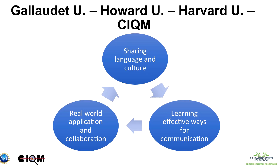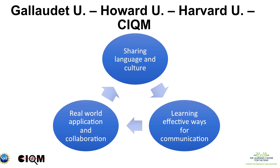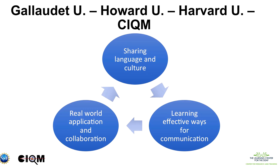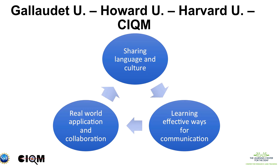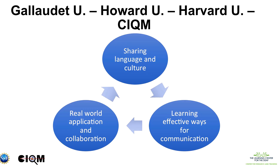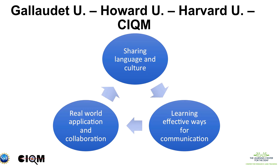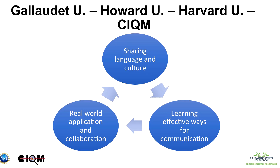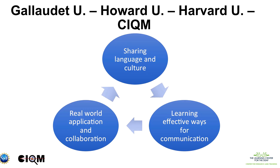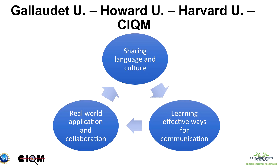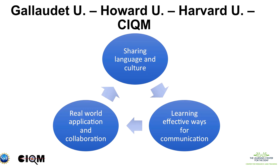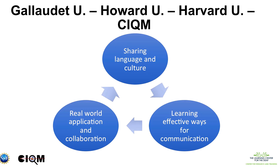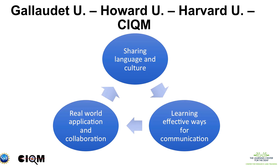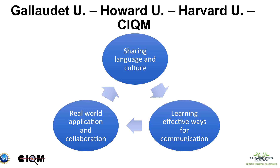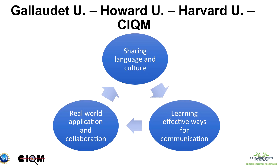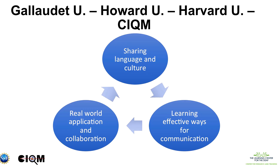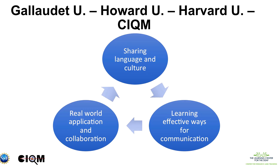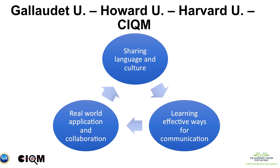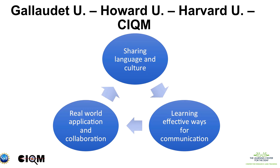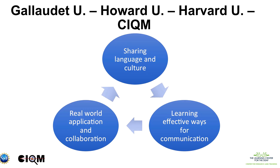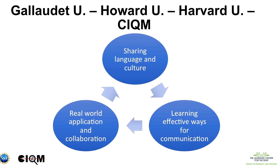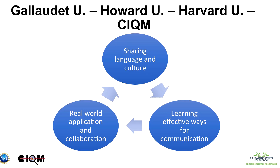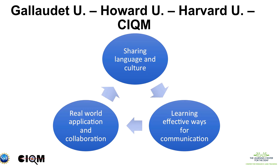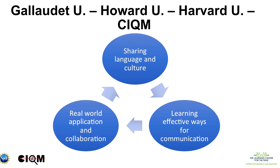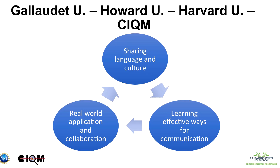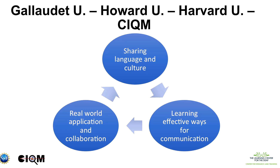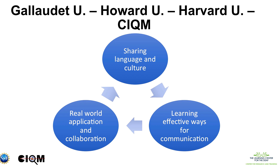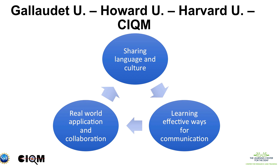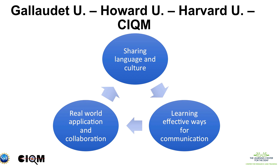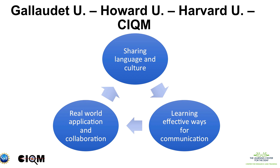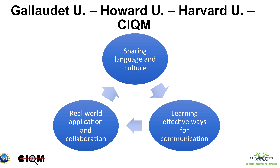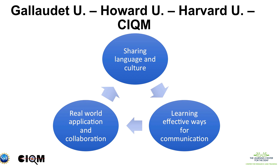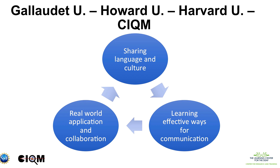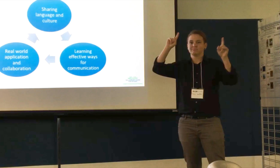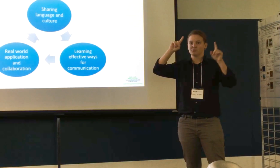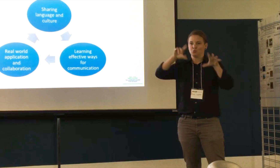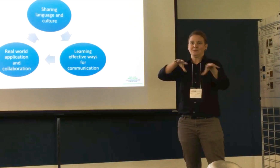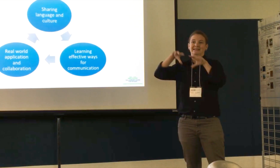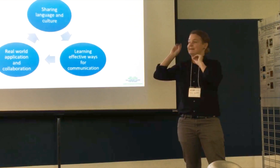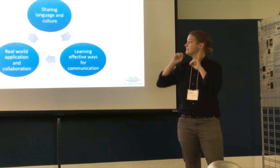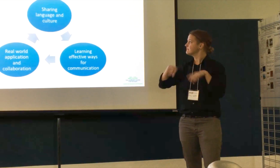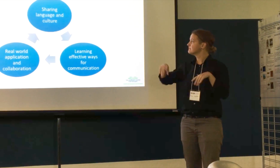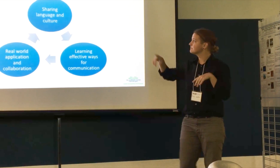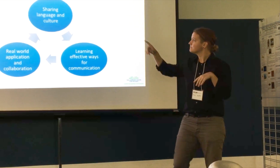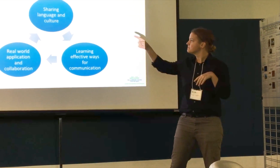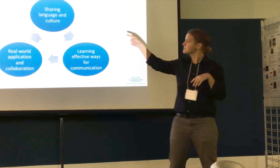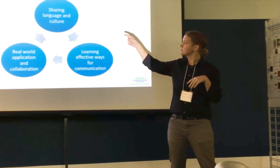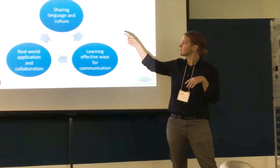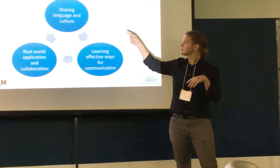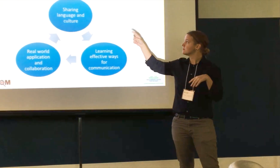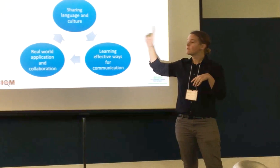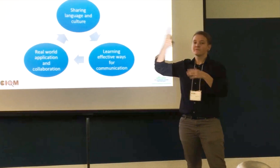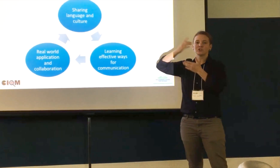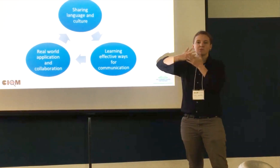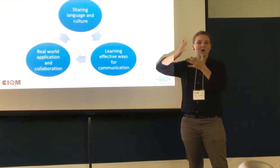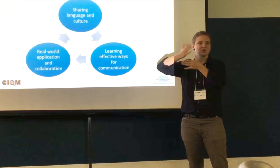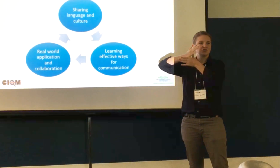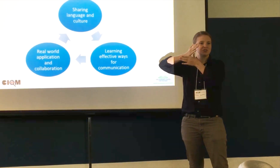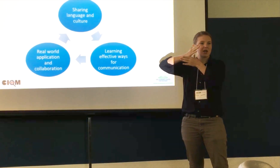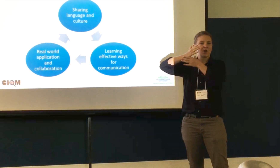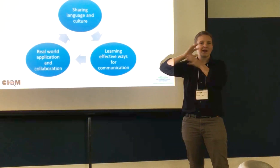So CLEAR has three different parts. Three major goals